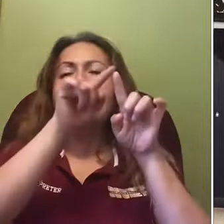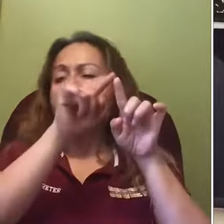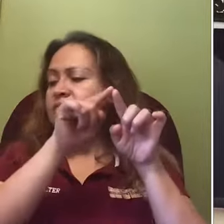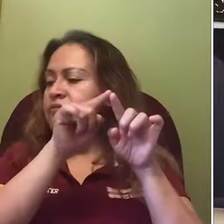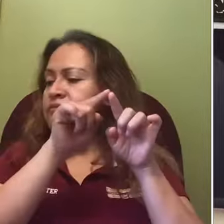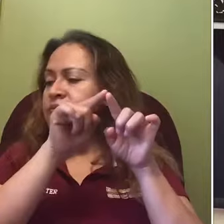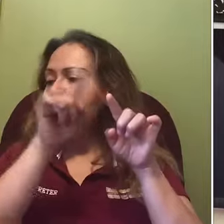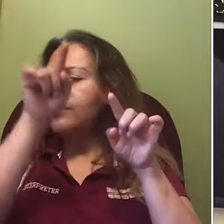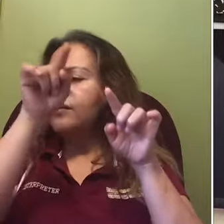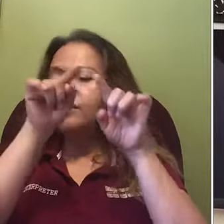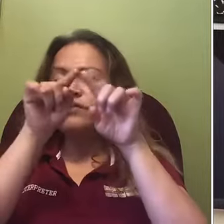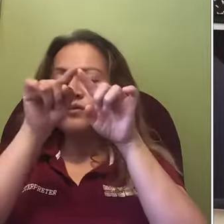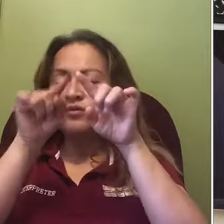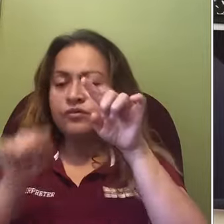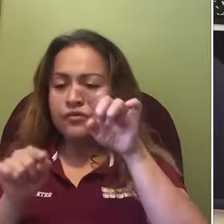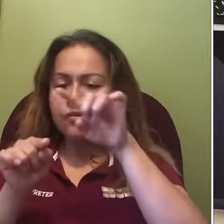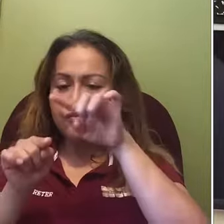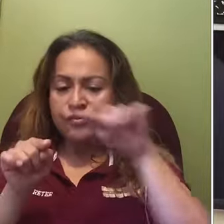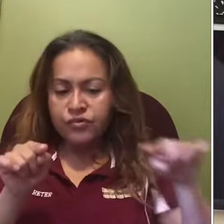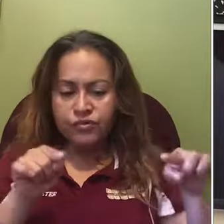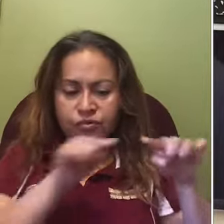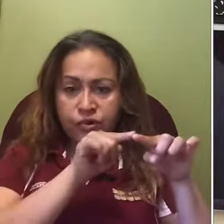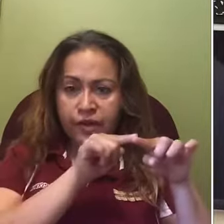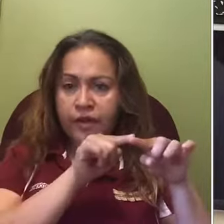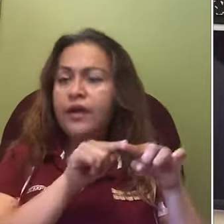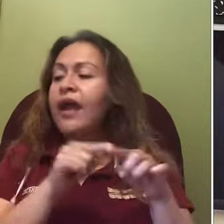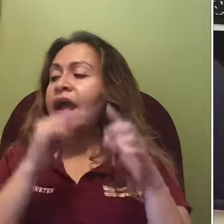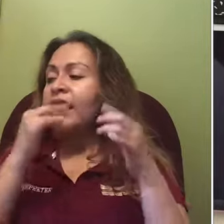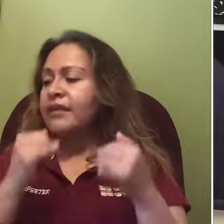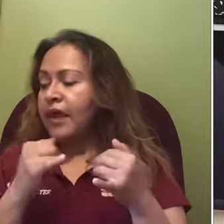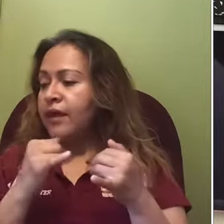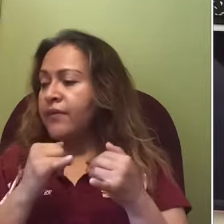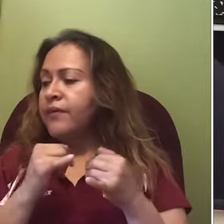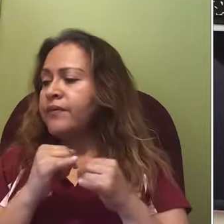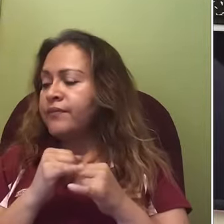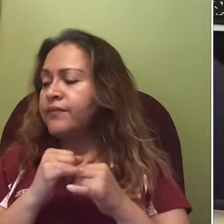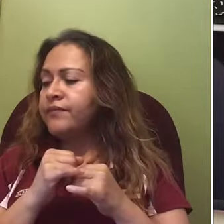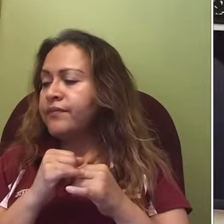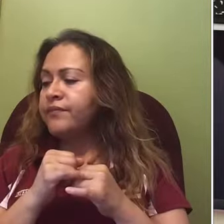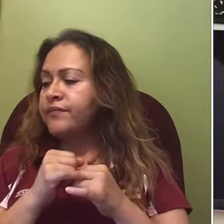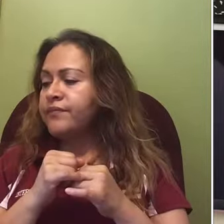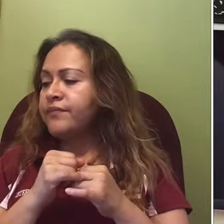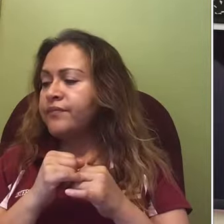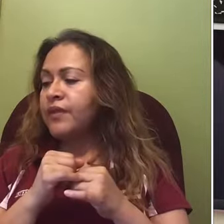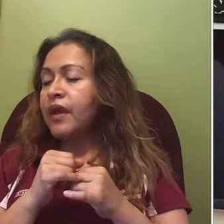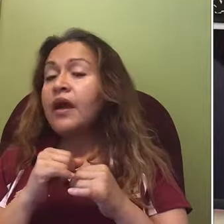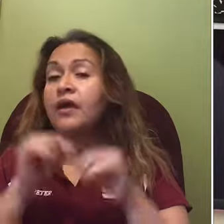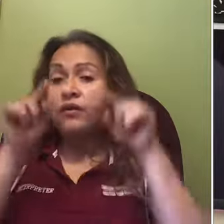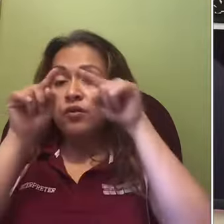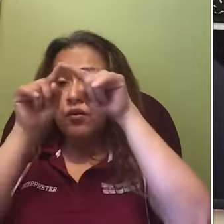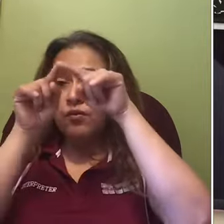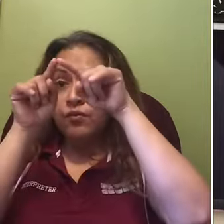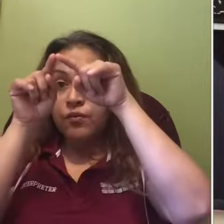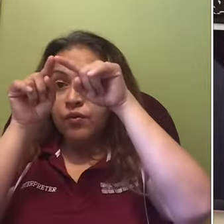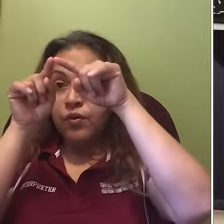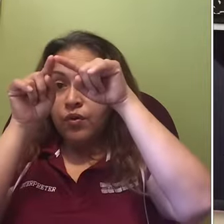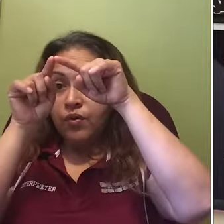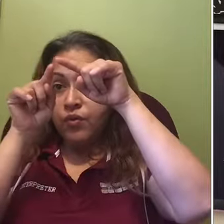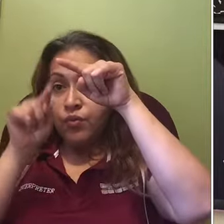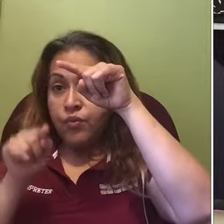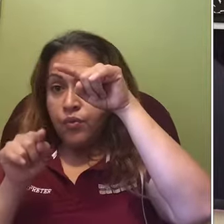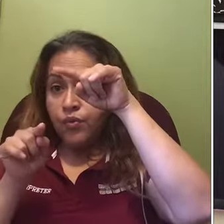triangle. And once again, the lengths of this triangle are, we have a length 4 there, we have length